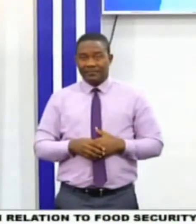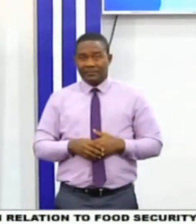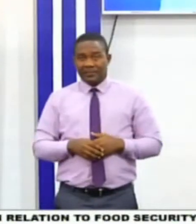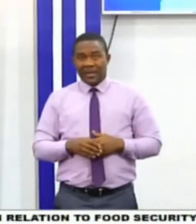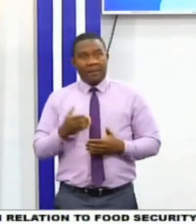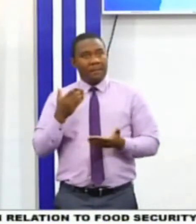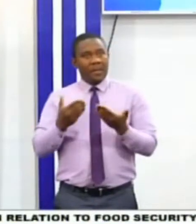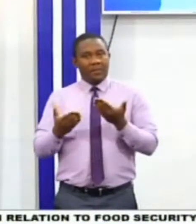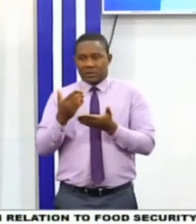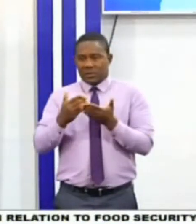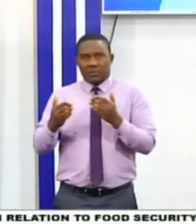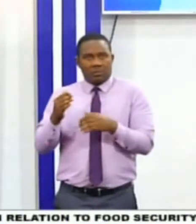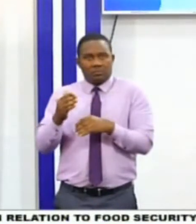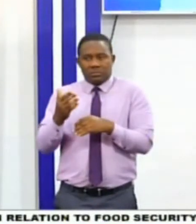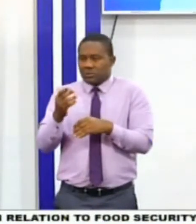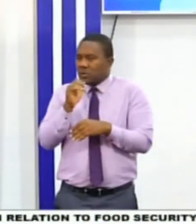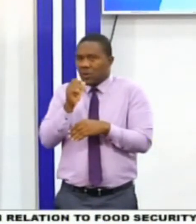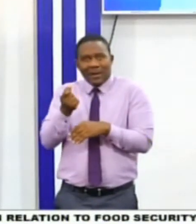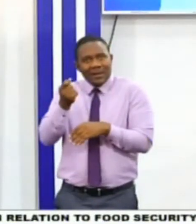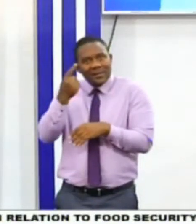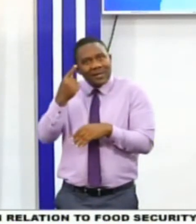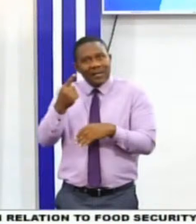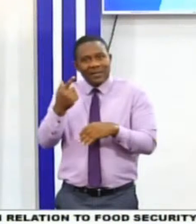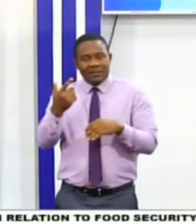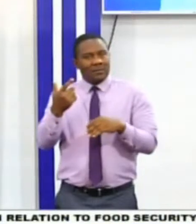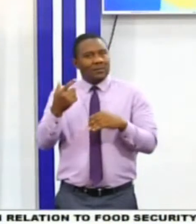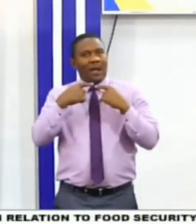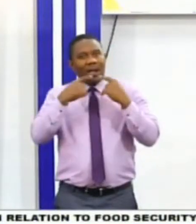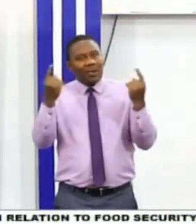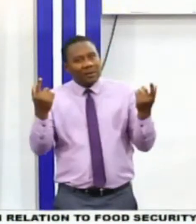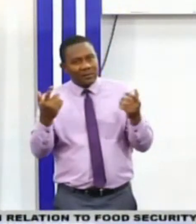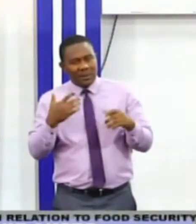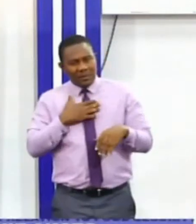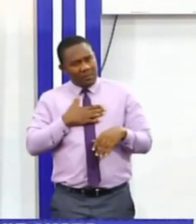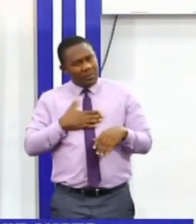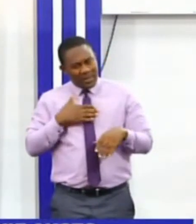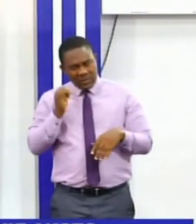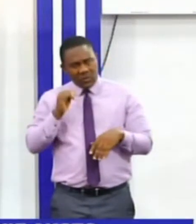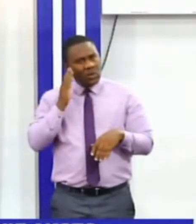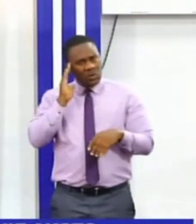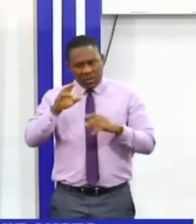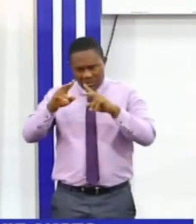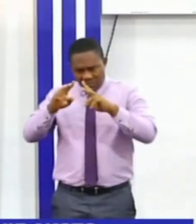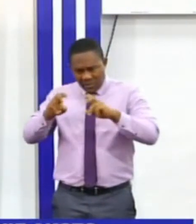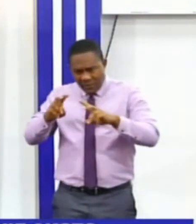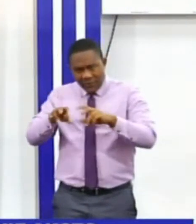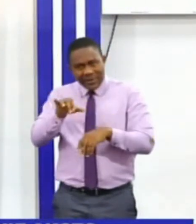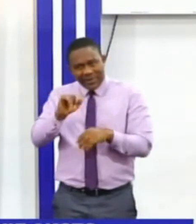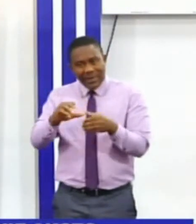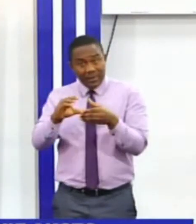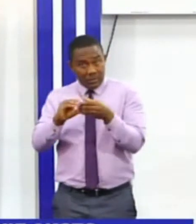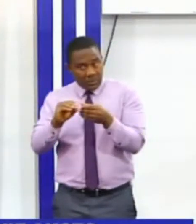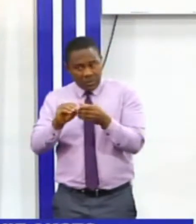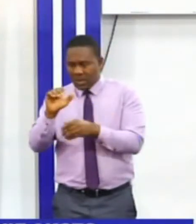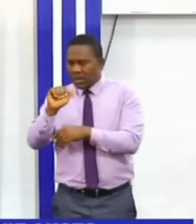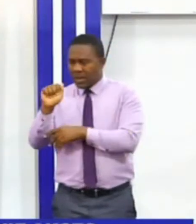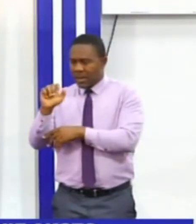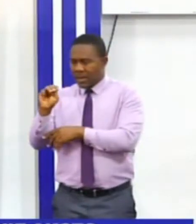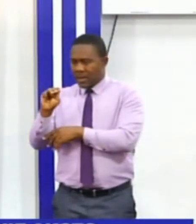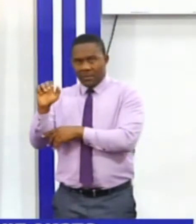misunderstanding the essence of it, we'll take this matter up and investigate with the AML authorities, but they are